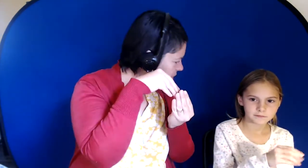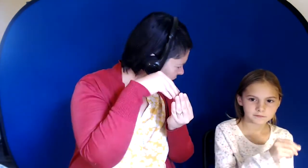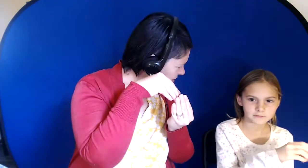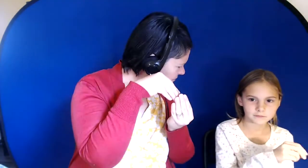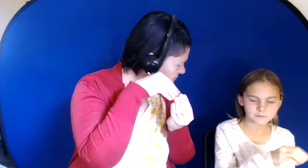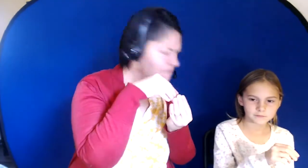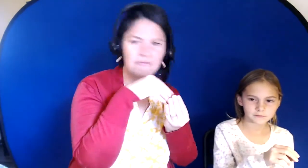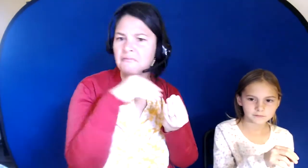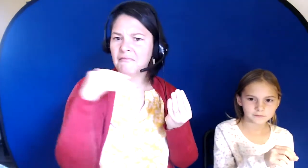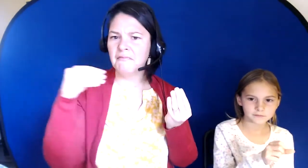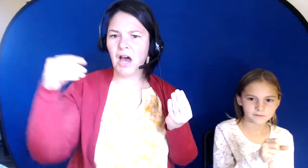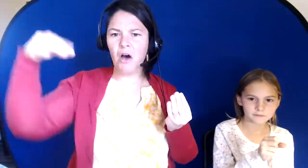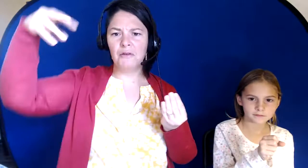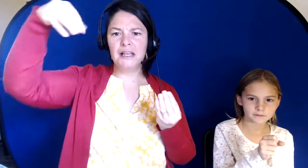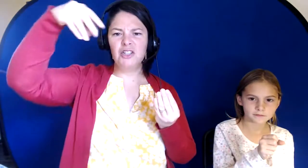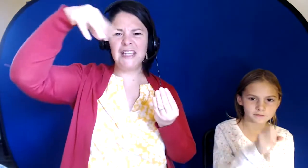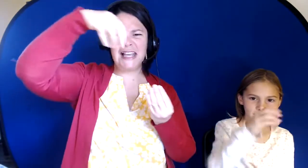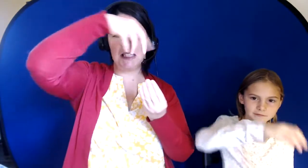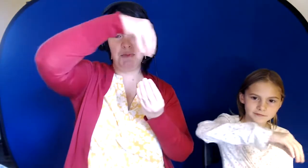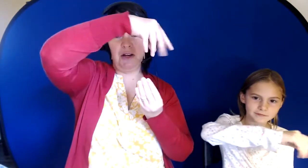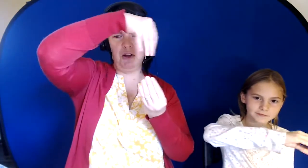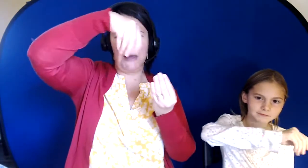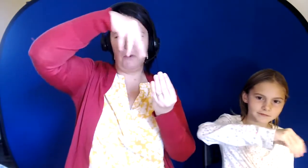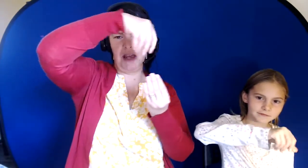Cheese? Oh, cheese gets sprinkled, by the way.